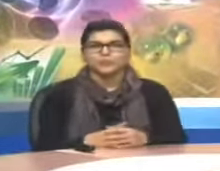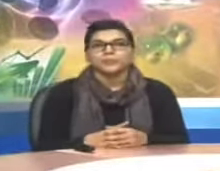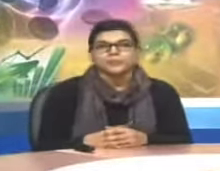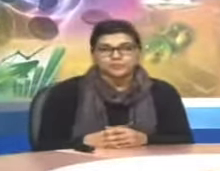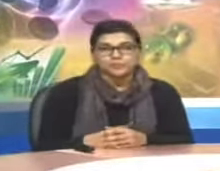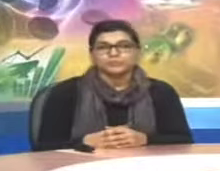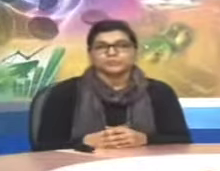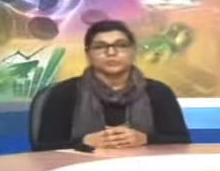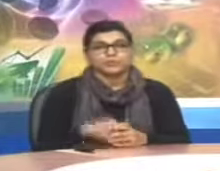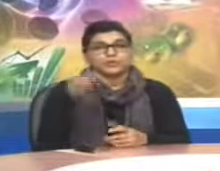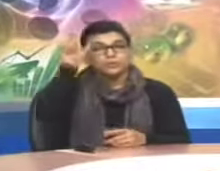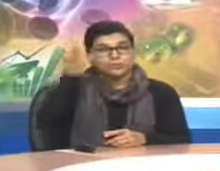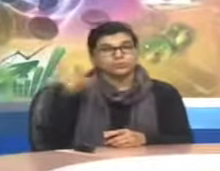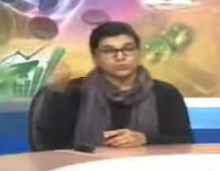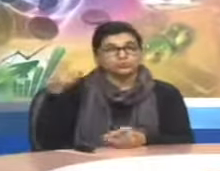Now you can see on the screen,